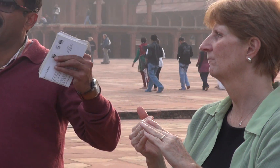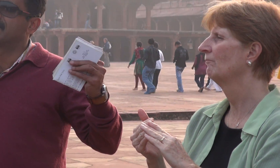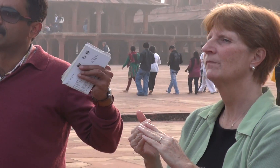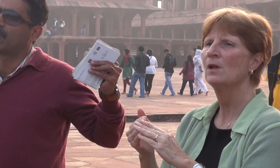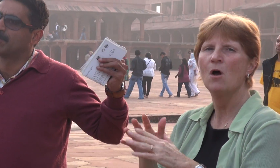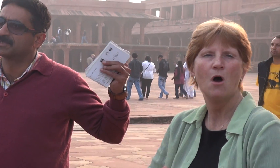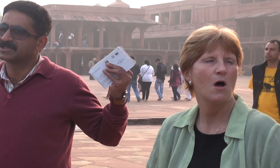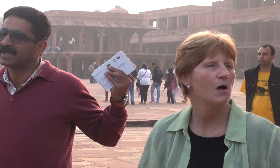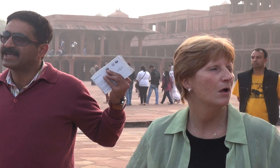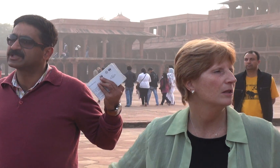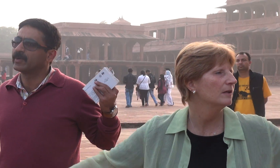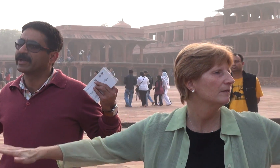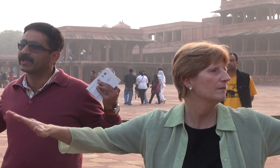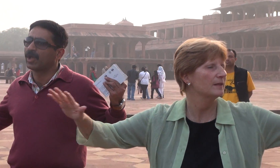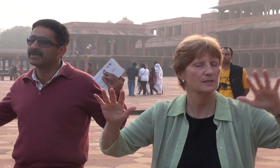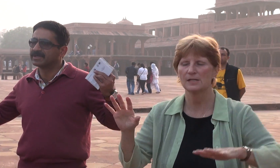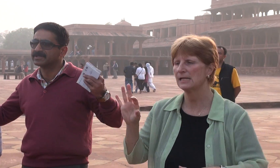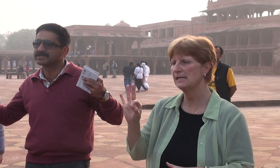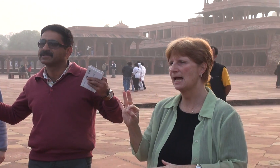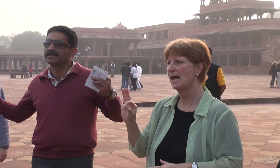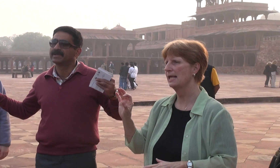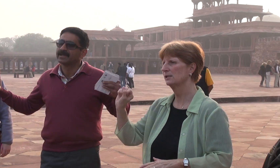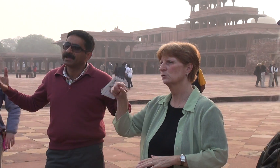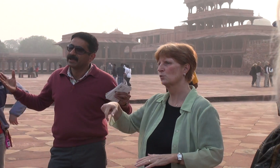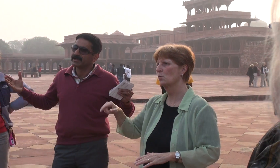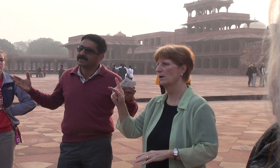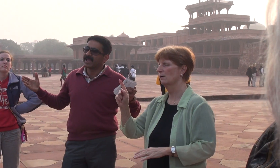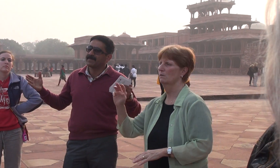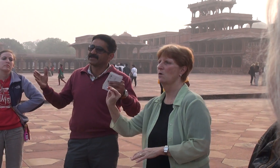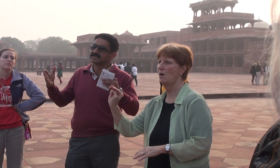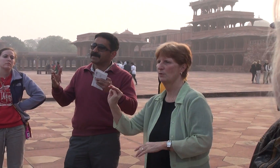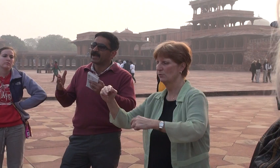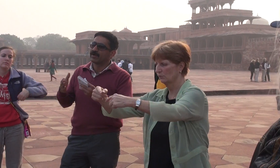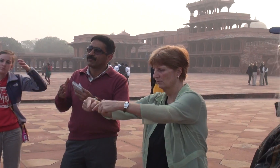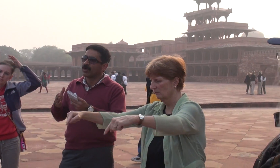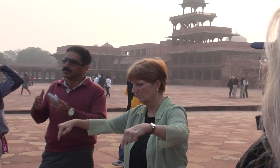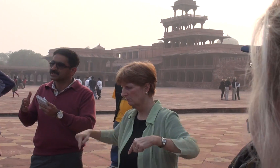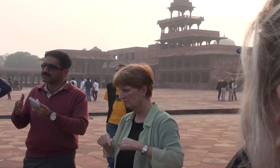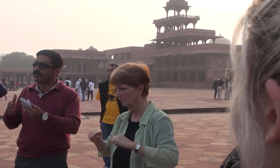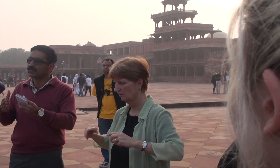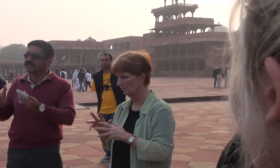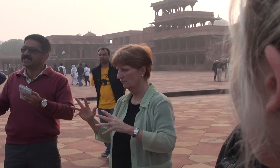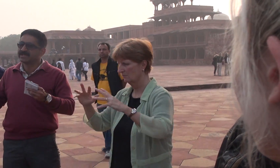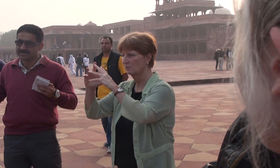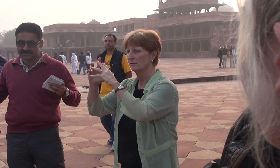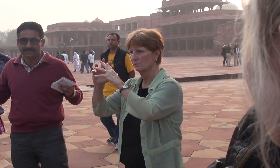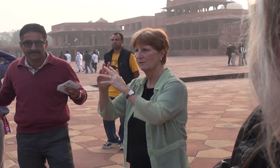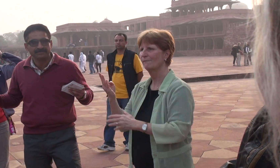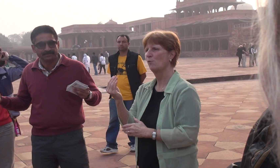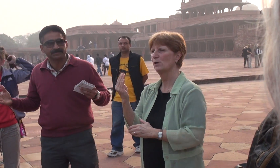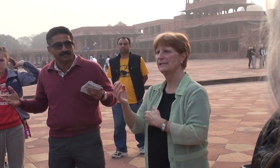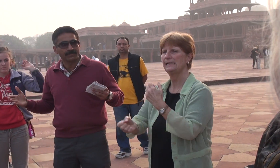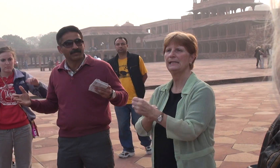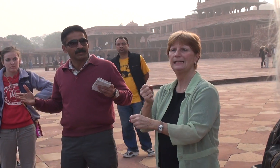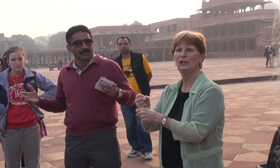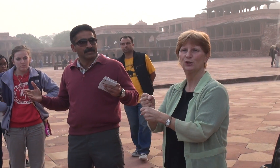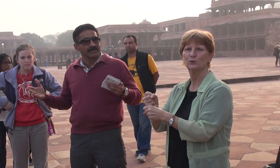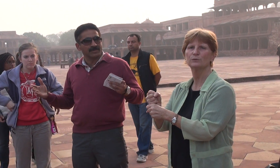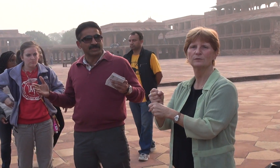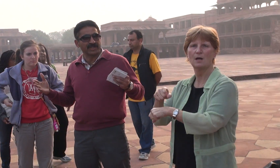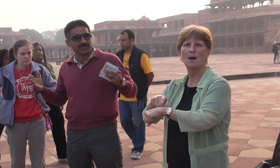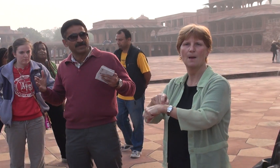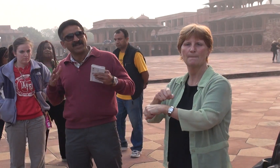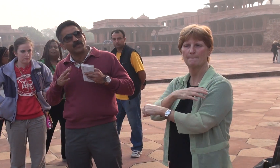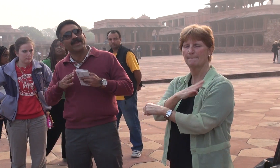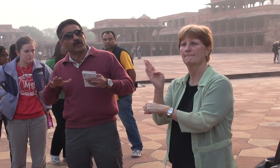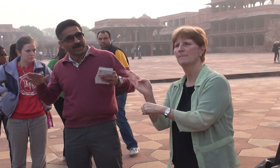this whole expanse of almost 9 square kilometers came in the span of almost 14 years.